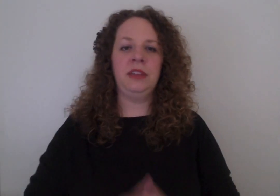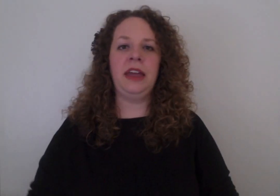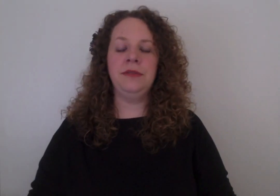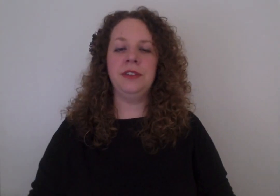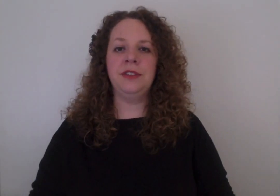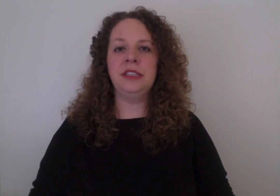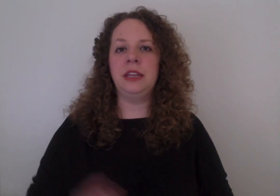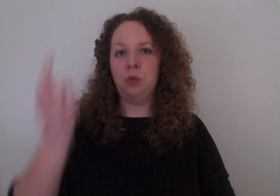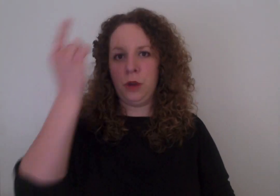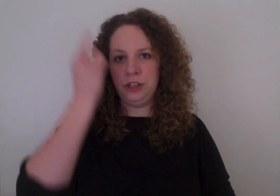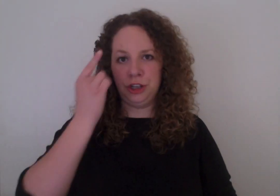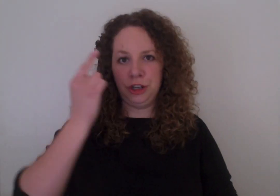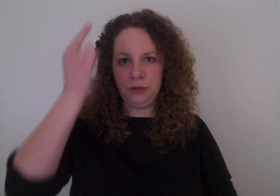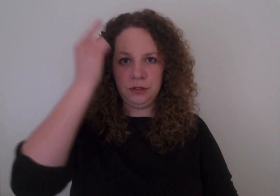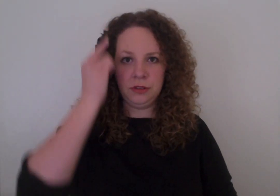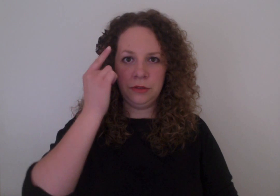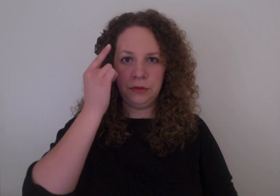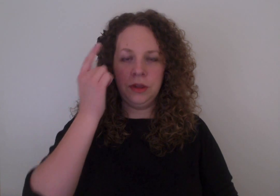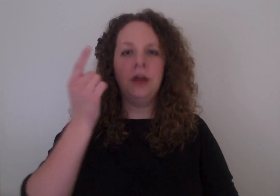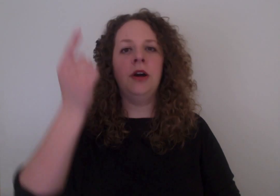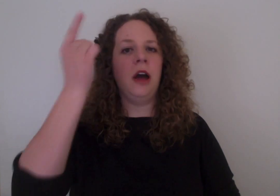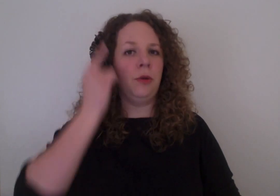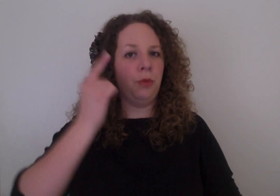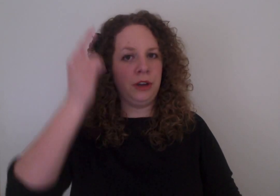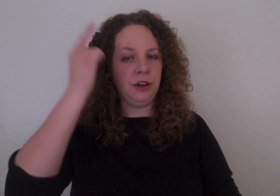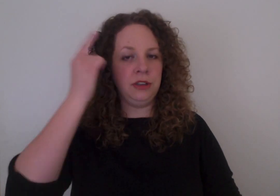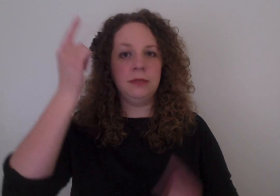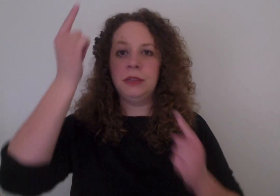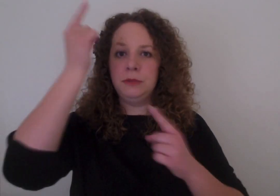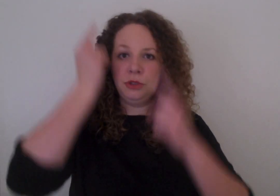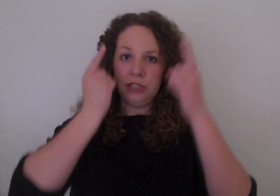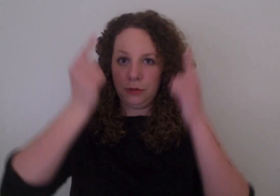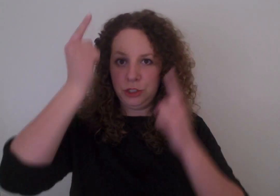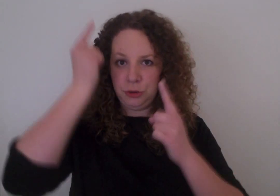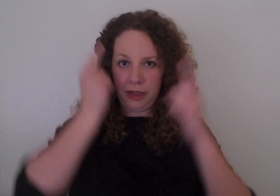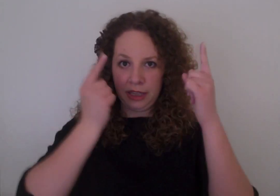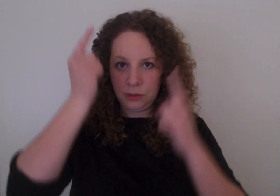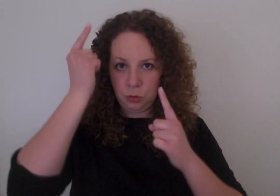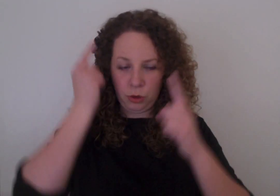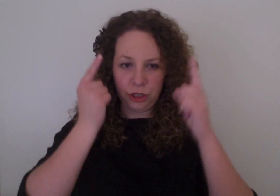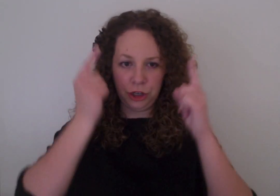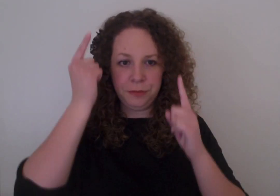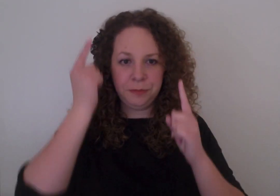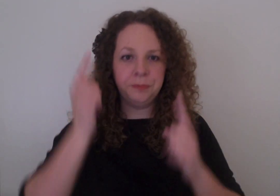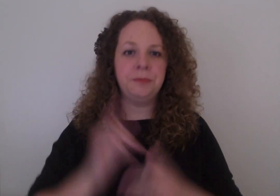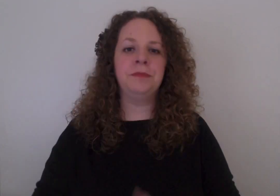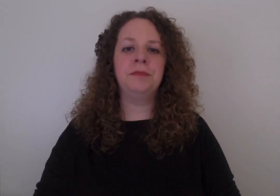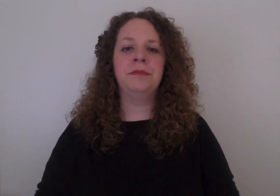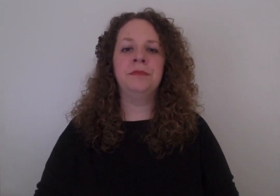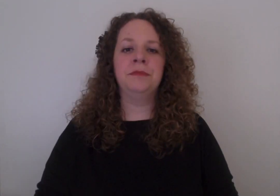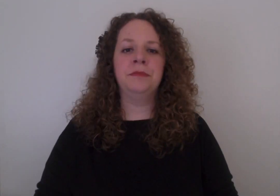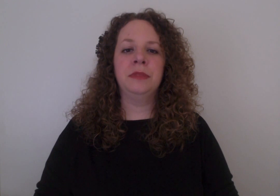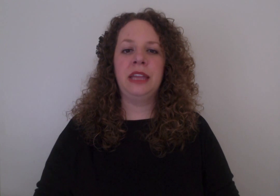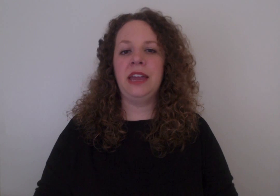Okay, then the sign wonder, wonder. Sometimes you'll say it with 2 hands, wonder. Okay, then